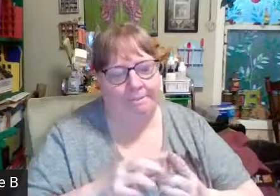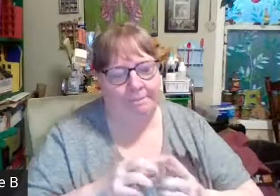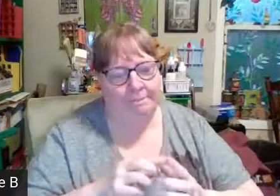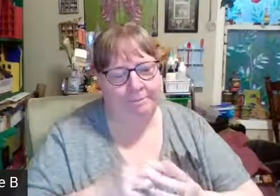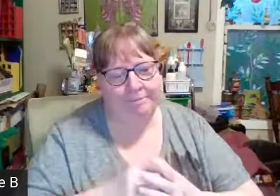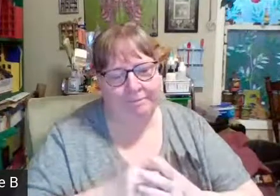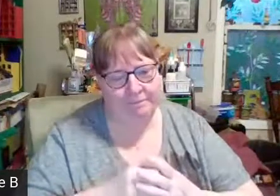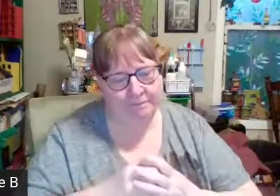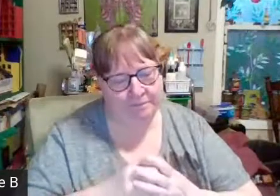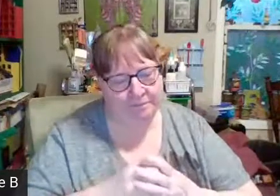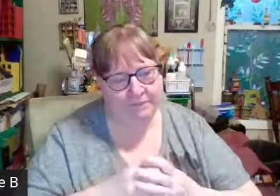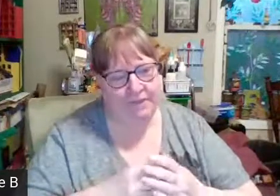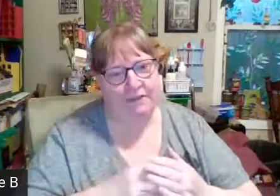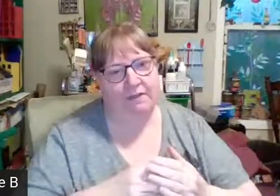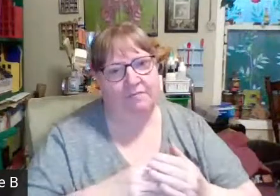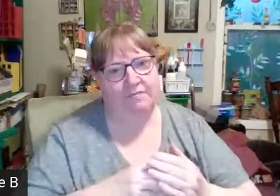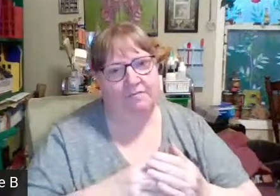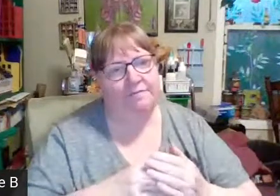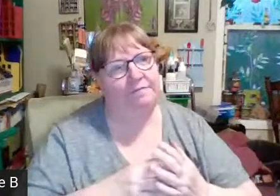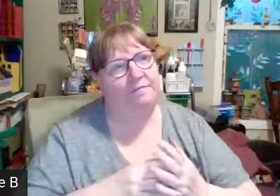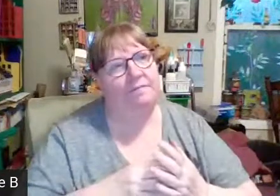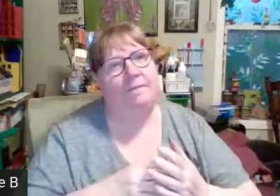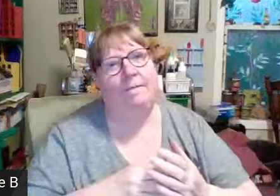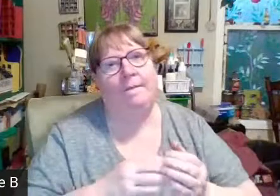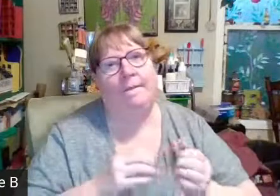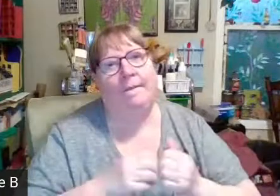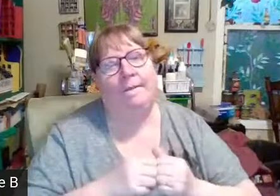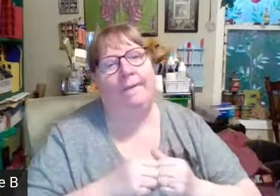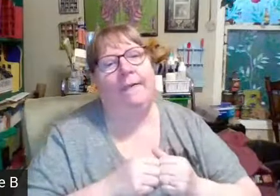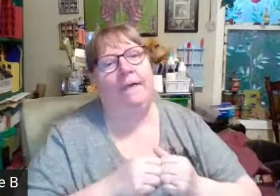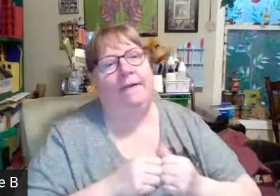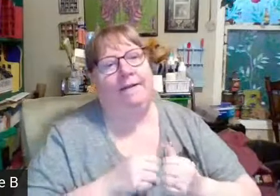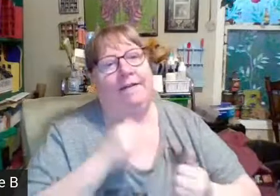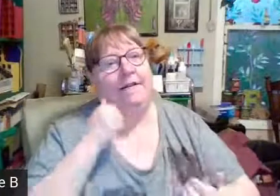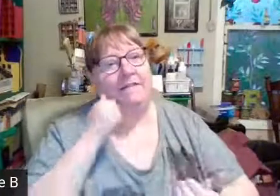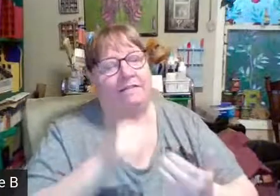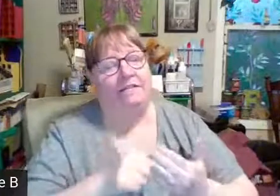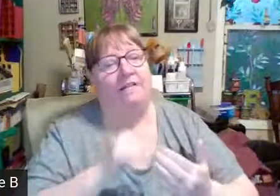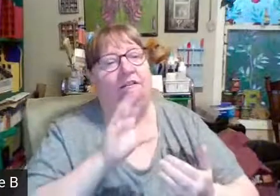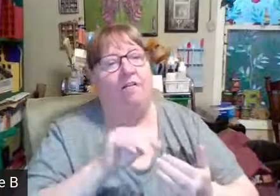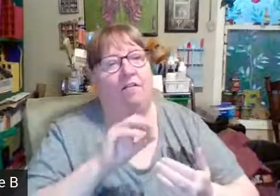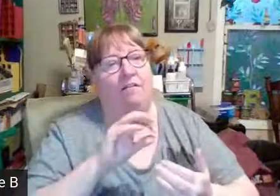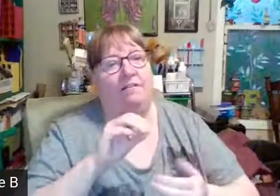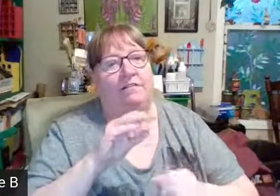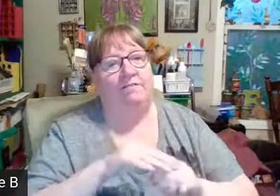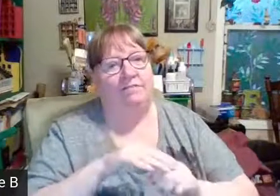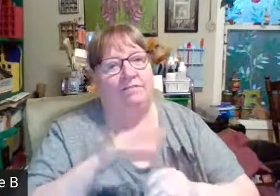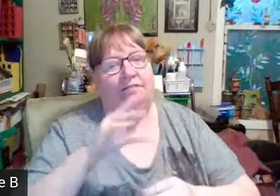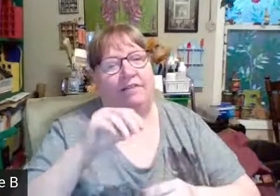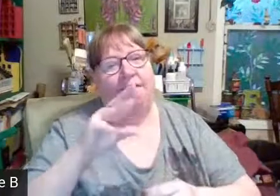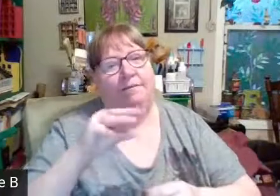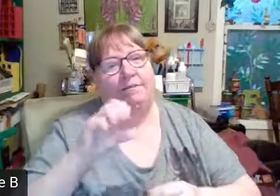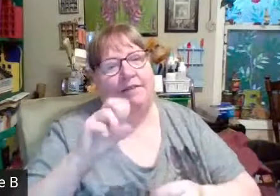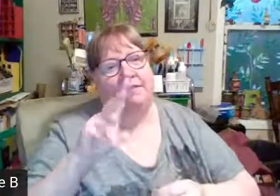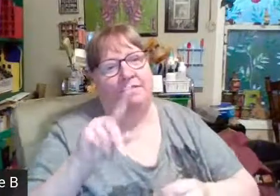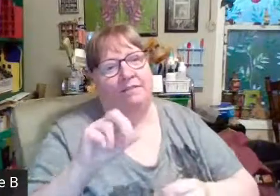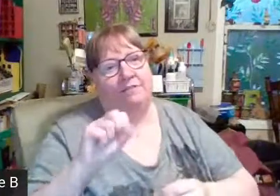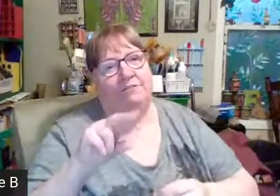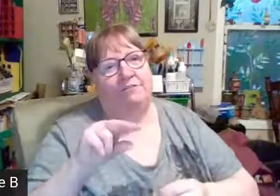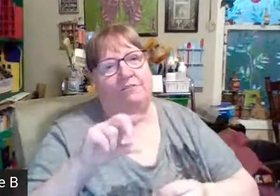is if you send it to us on Messenger, Kim, Jean Peter, whichever way you are, and myself. That way,